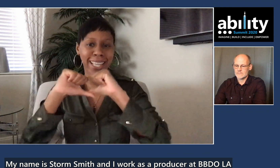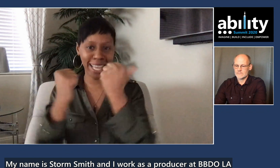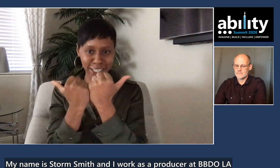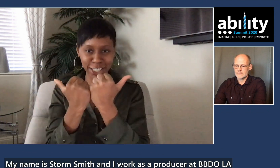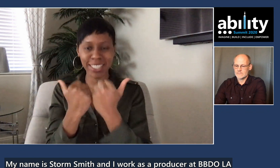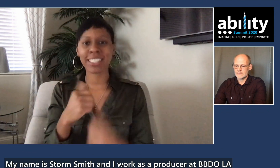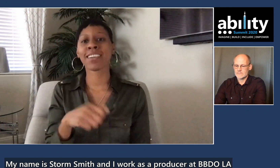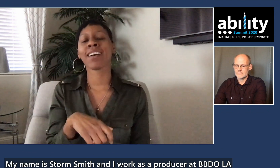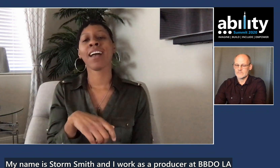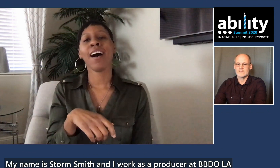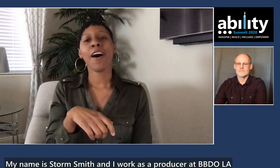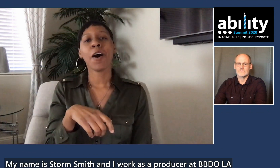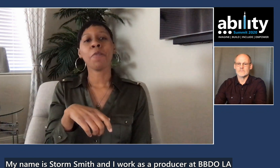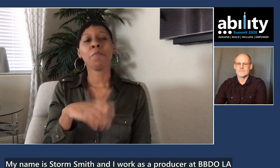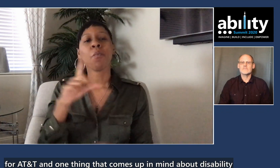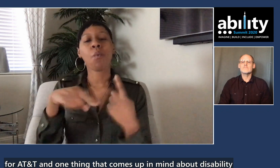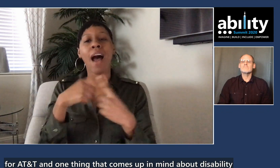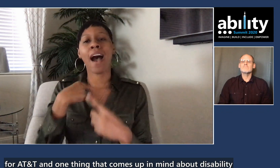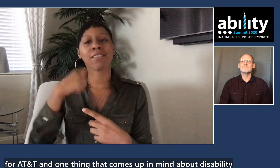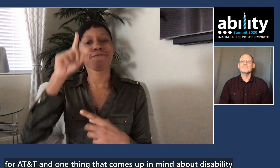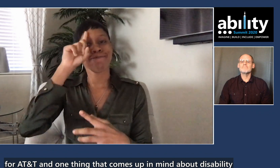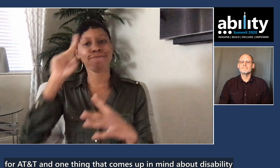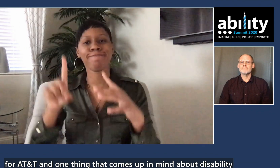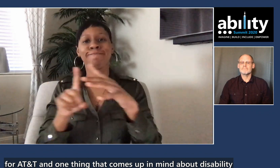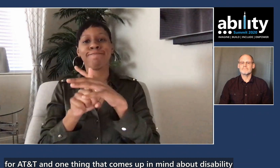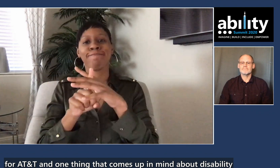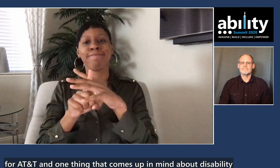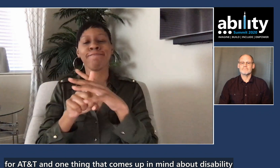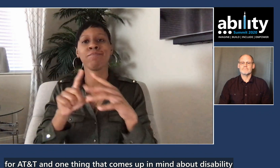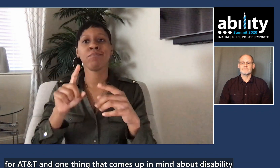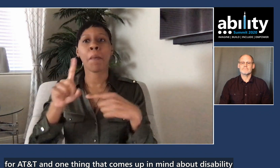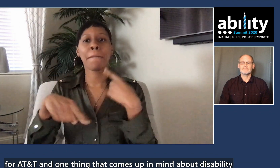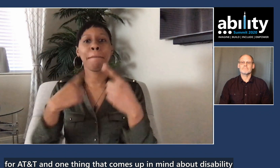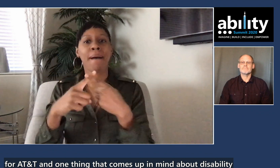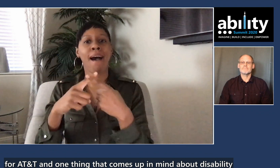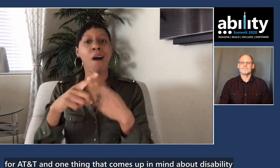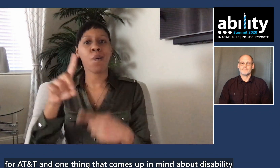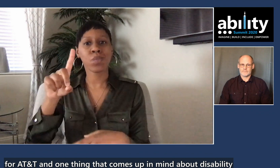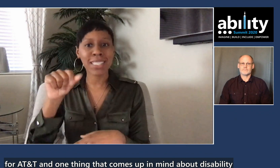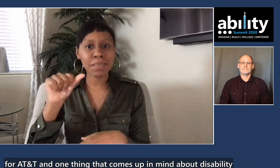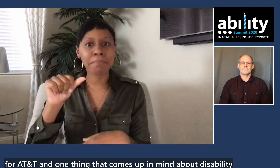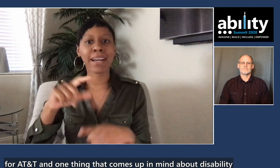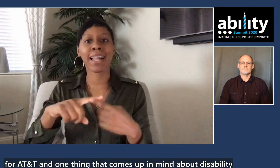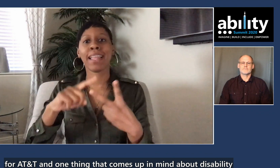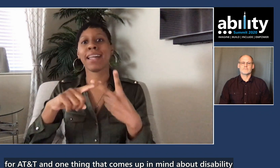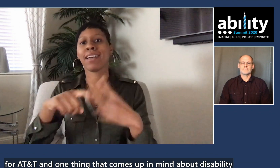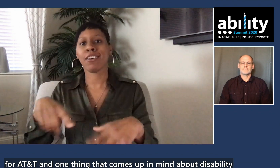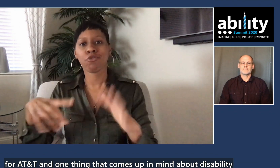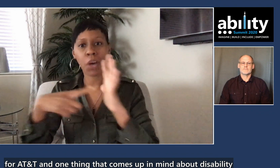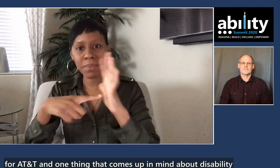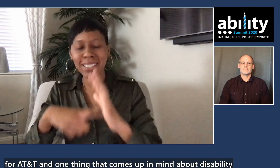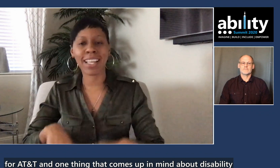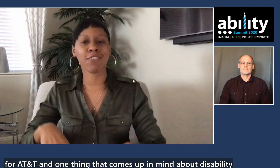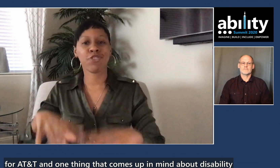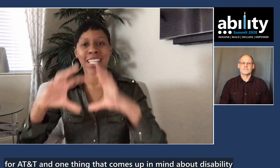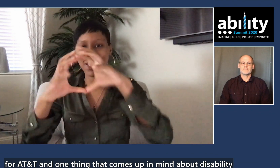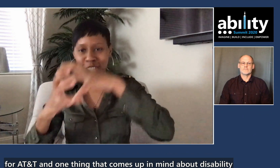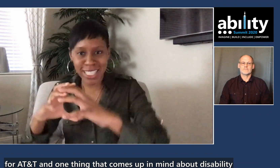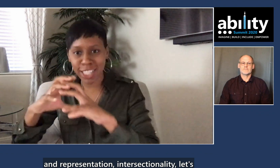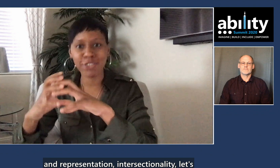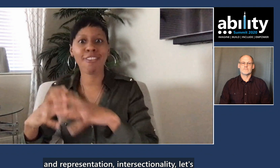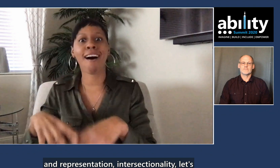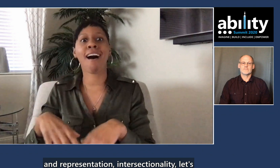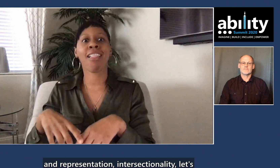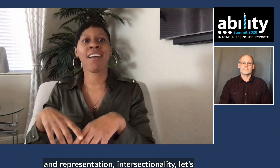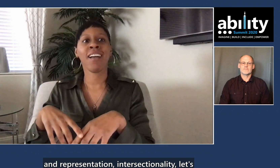at BBDO LA for AT&T. And one thing that comes up in mind about disability